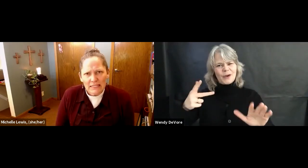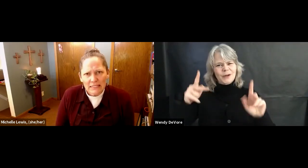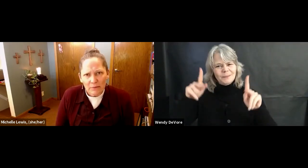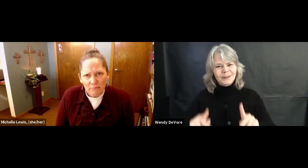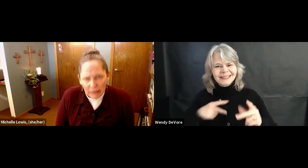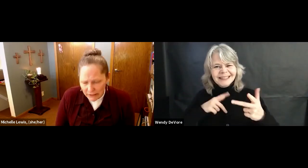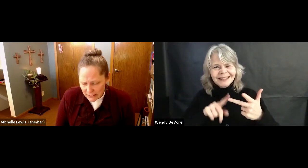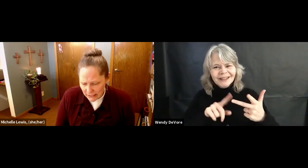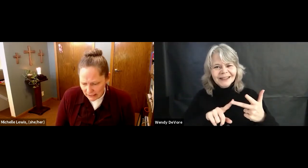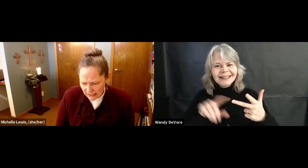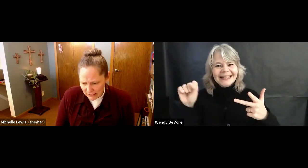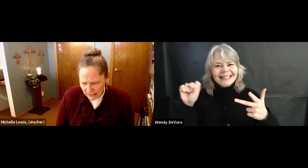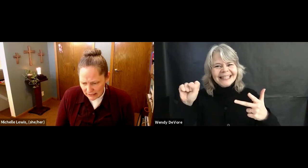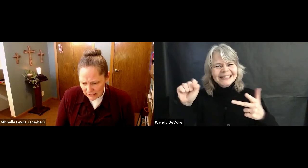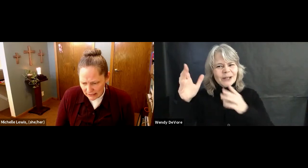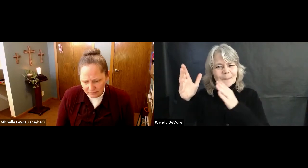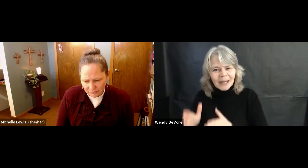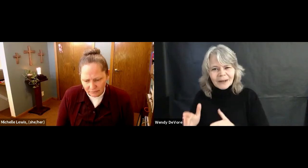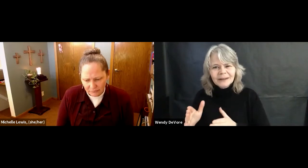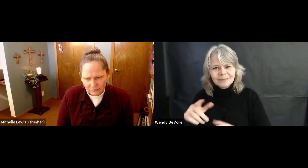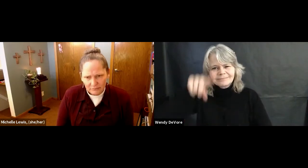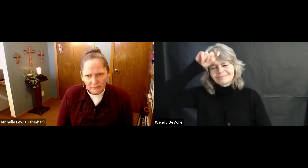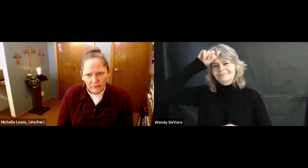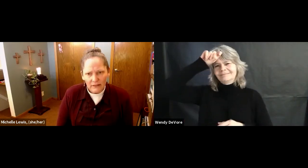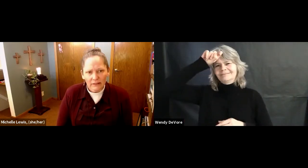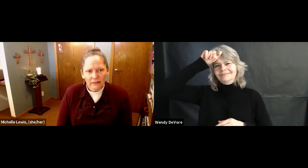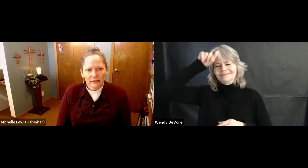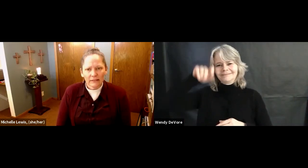person is a Samaritan.